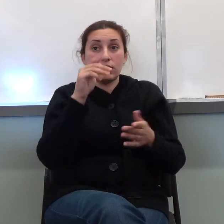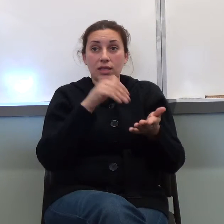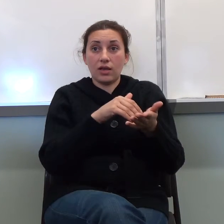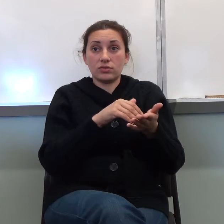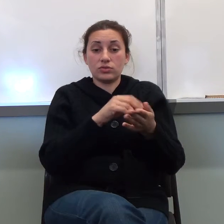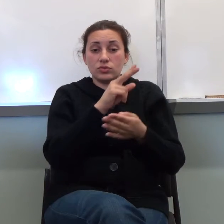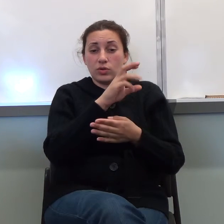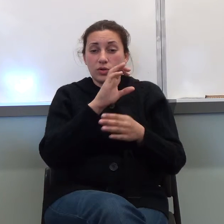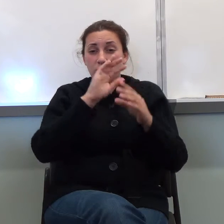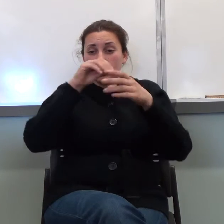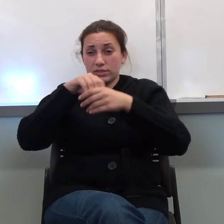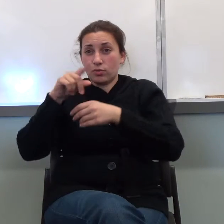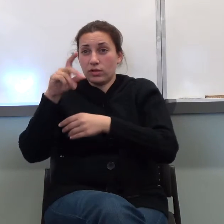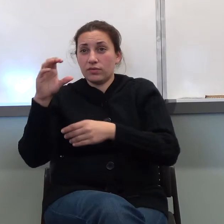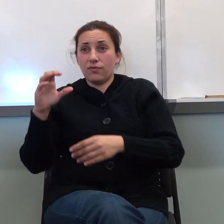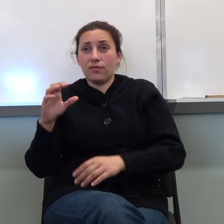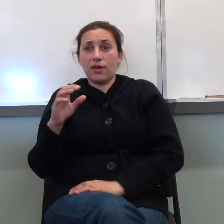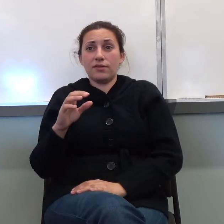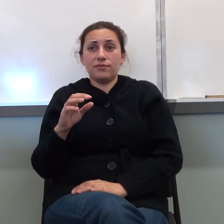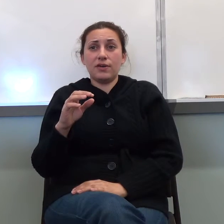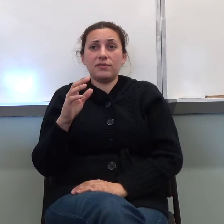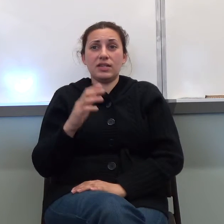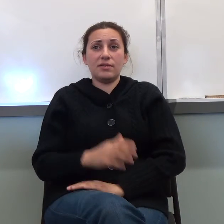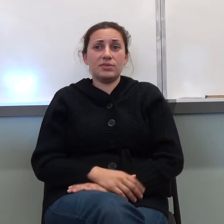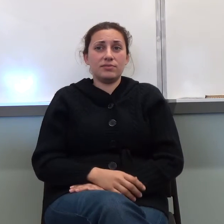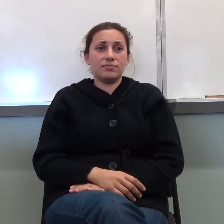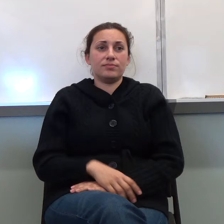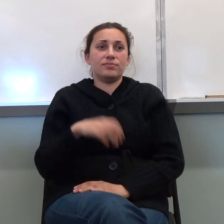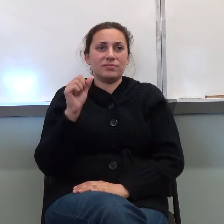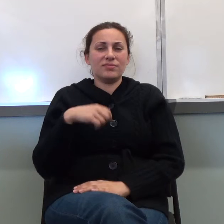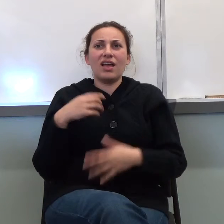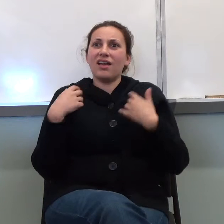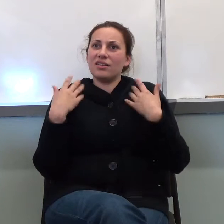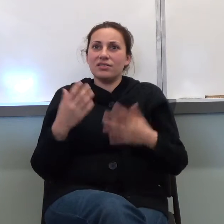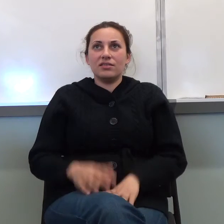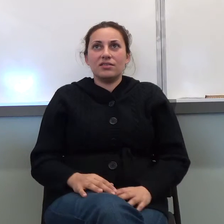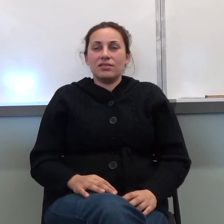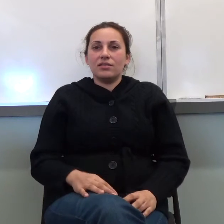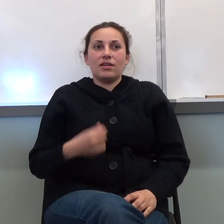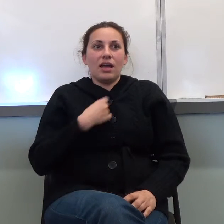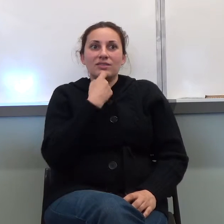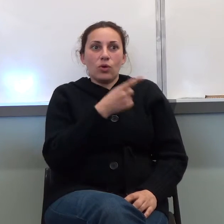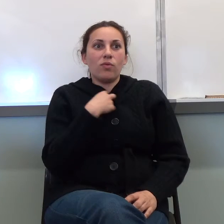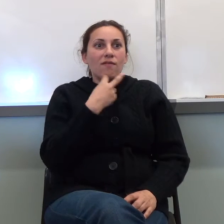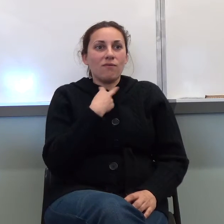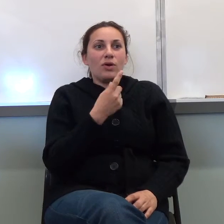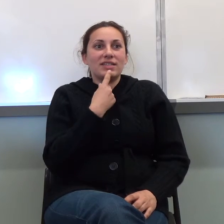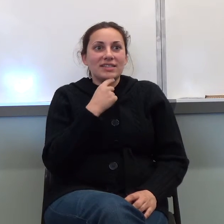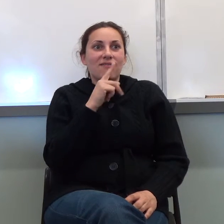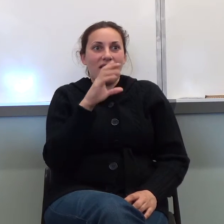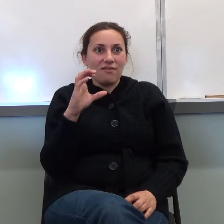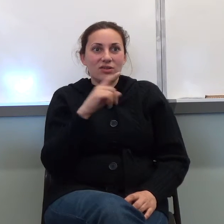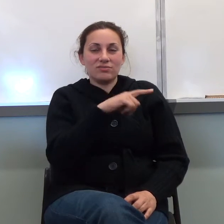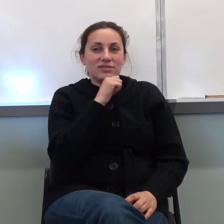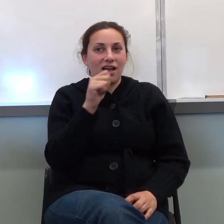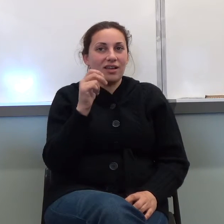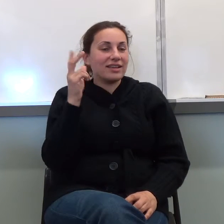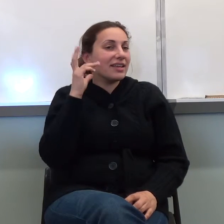in 5 times. Right? So that's it. In terms of what is that thing, there's